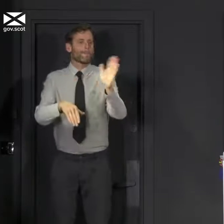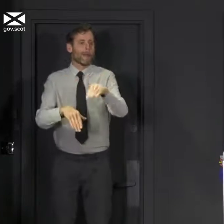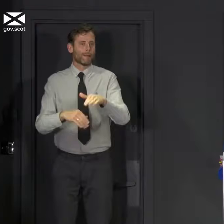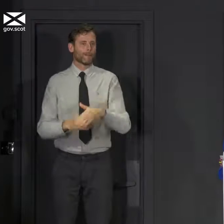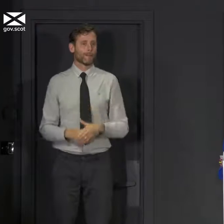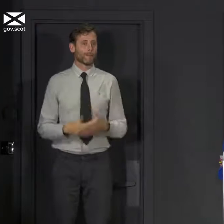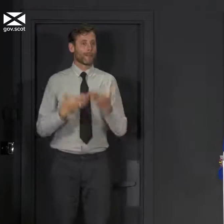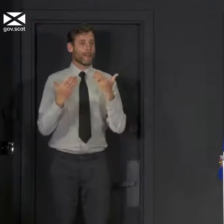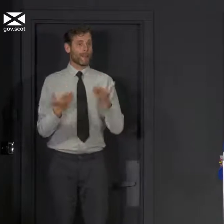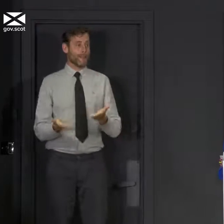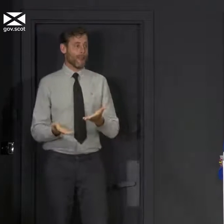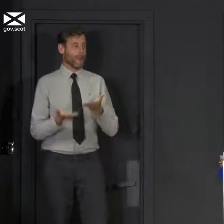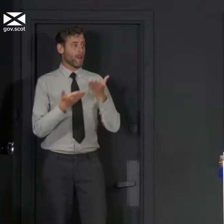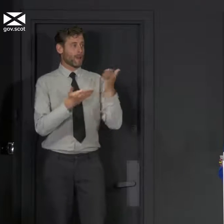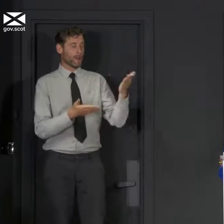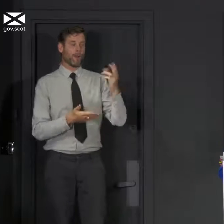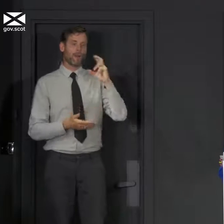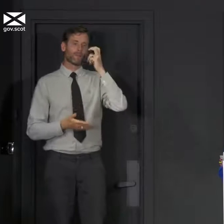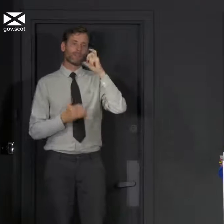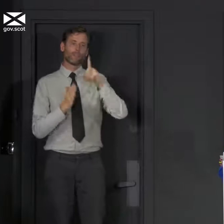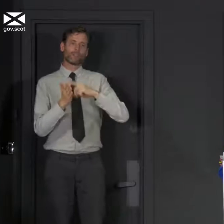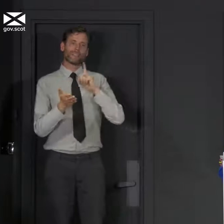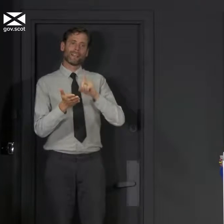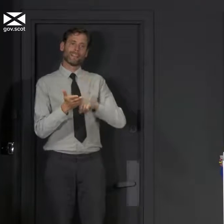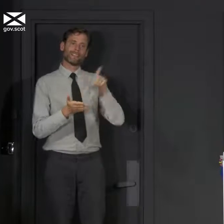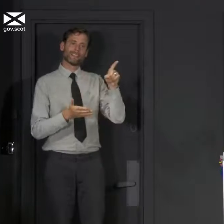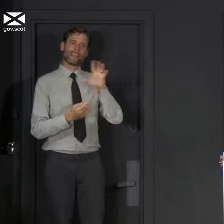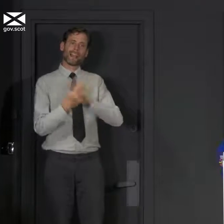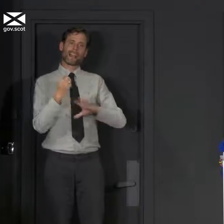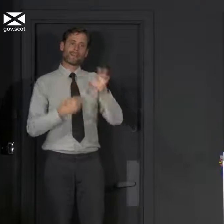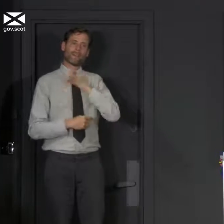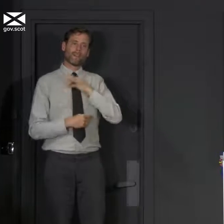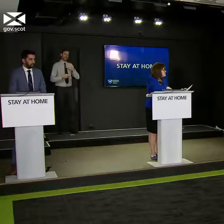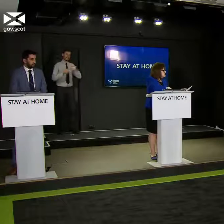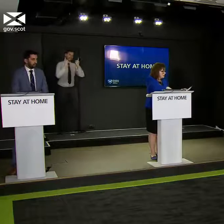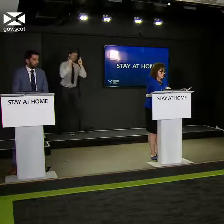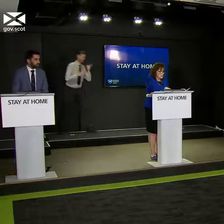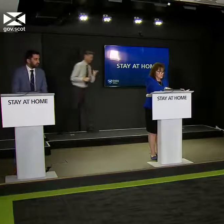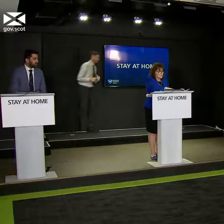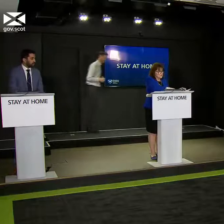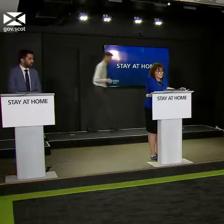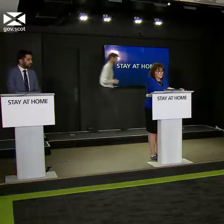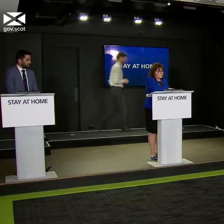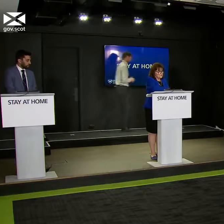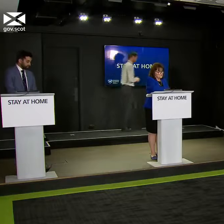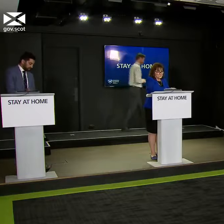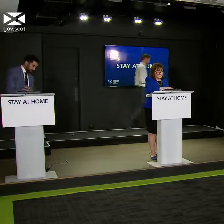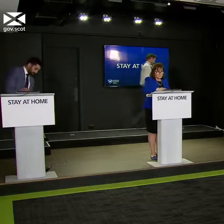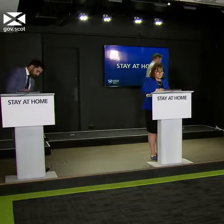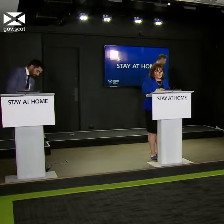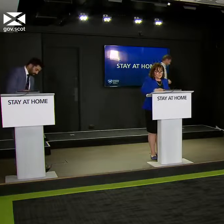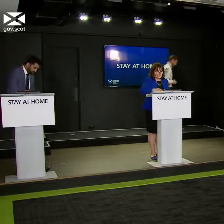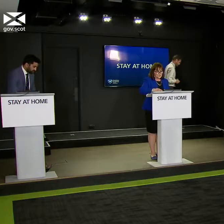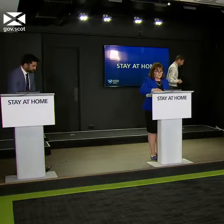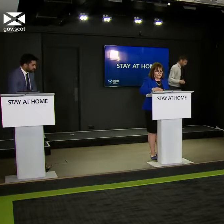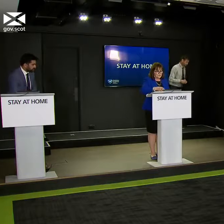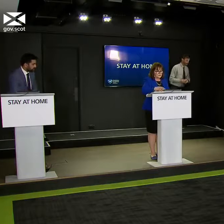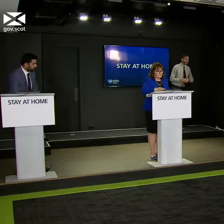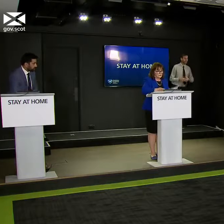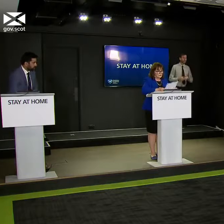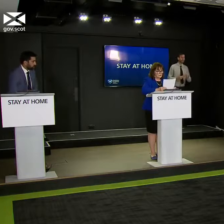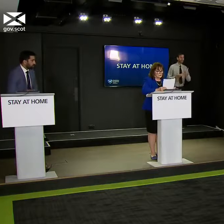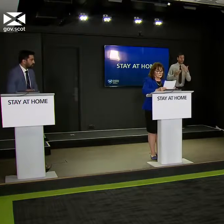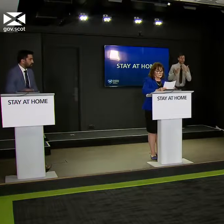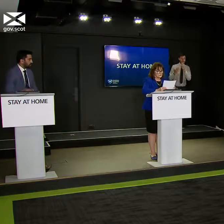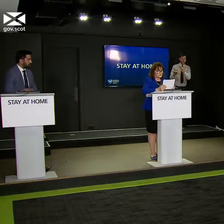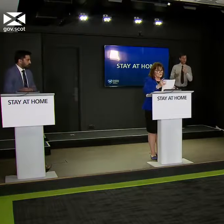now ask Professor Jason Leach, our National Clinical Director, to say a few words. Thank you, Cabinet Secretary, and I just want to briefly build